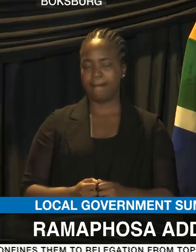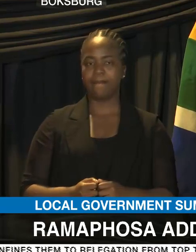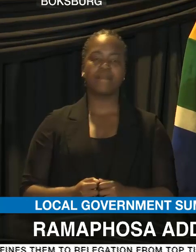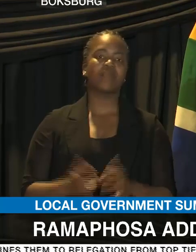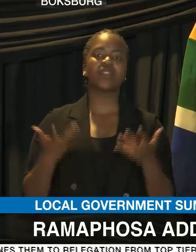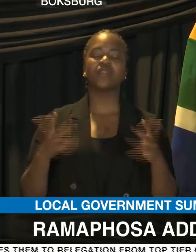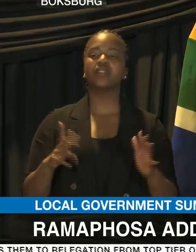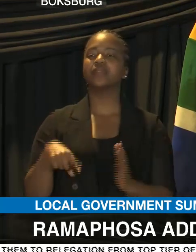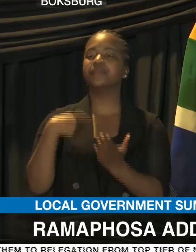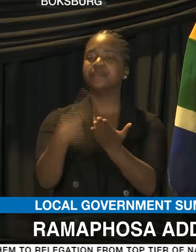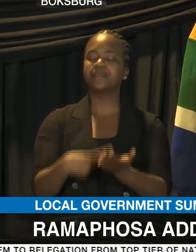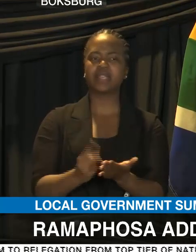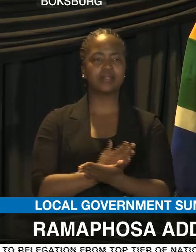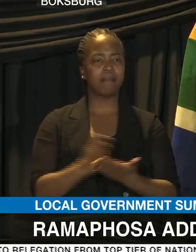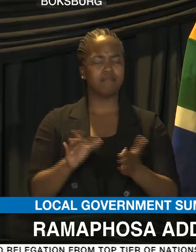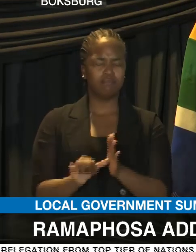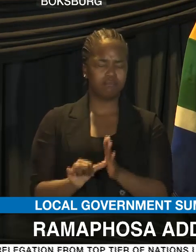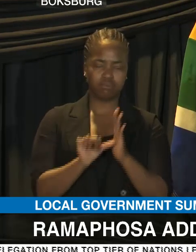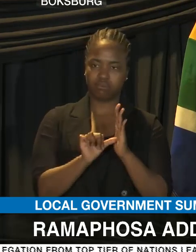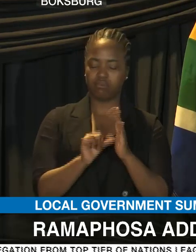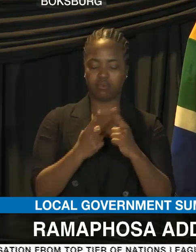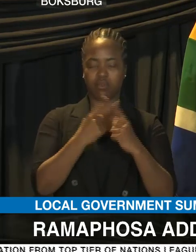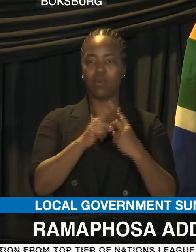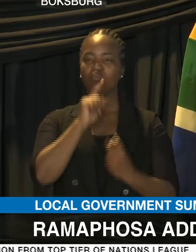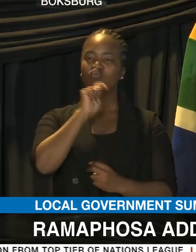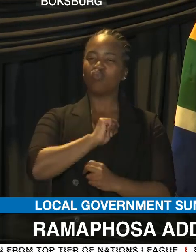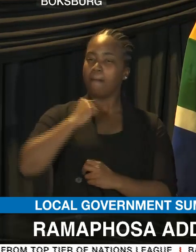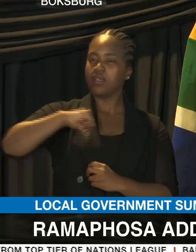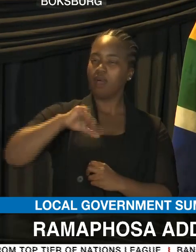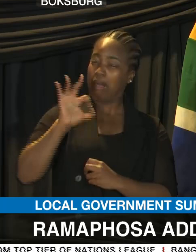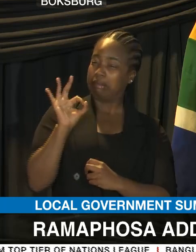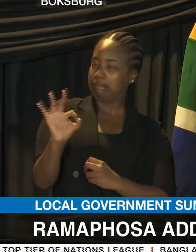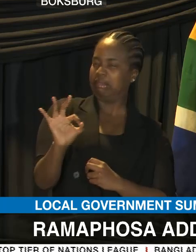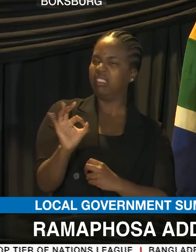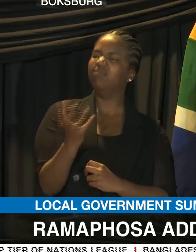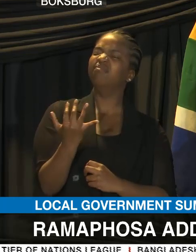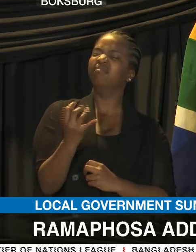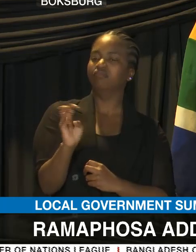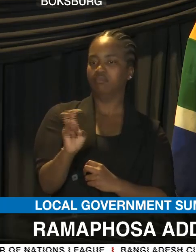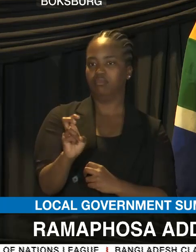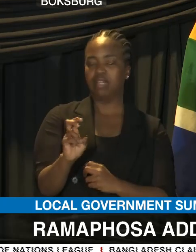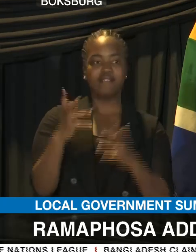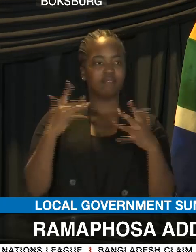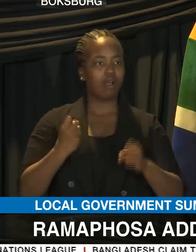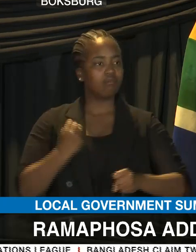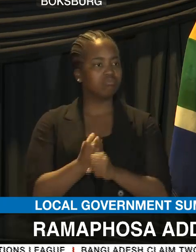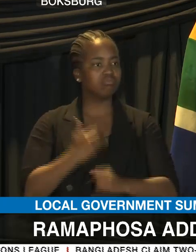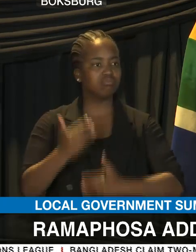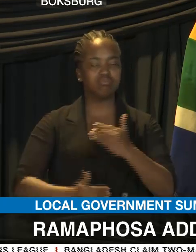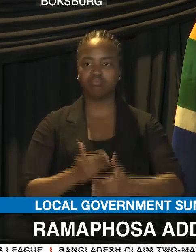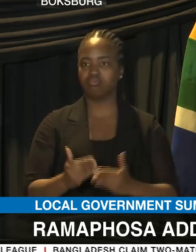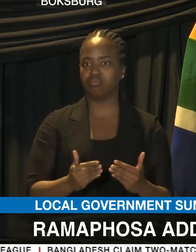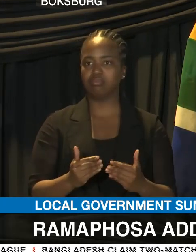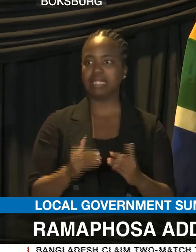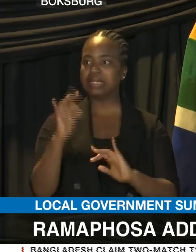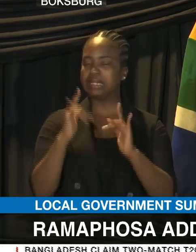about some of the key elements of an ideal municipality. including a vibrant economy